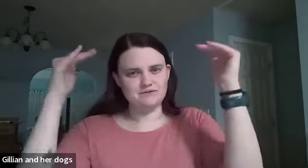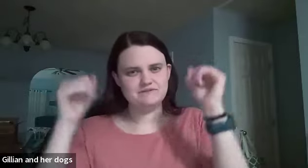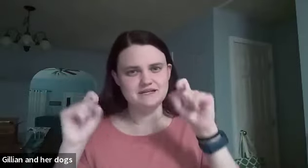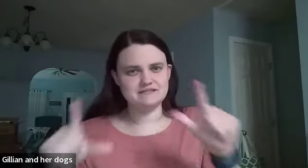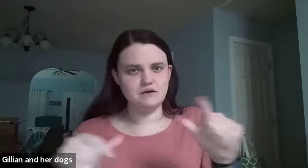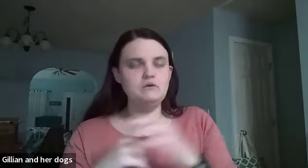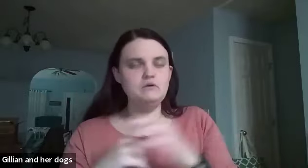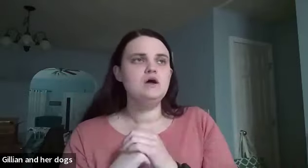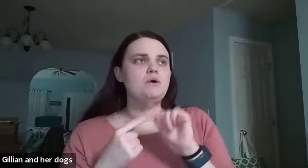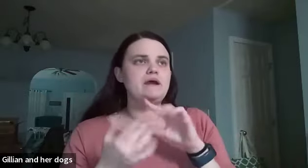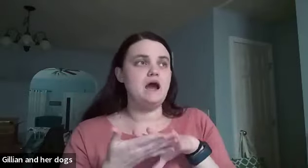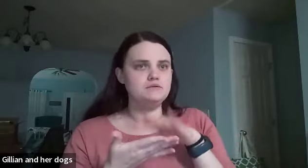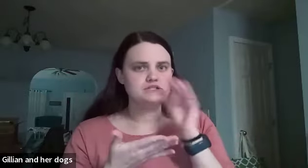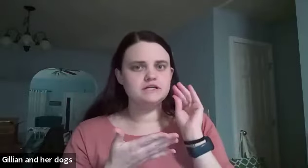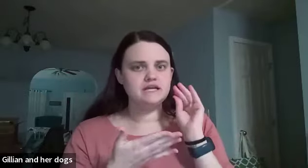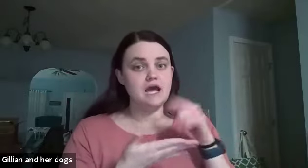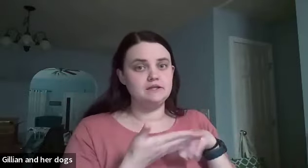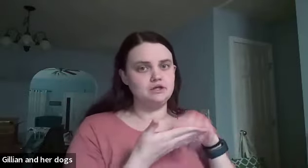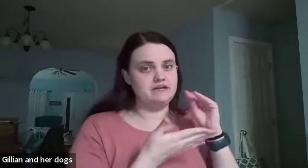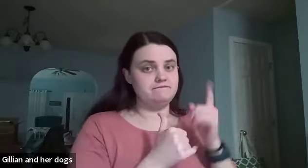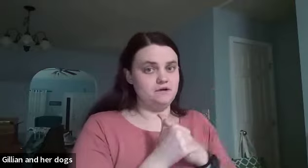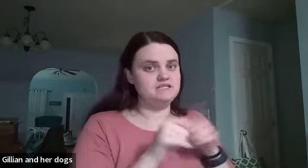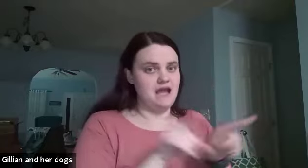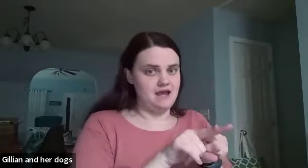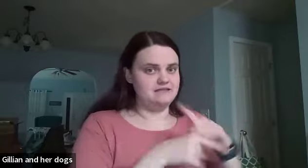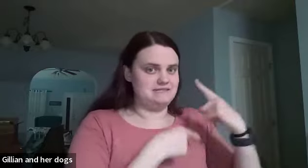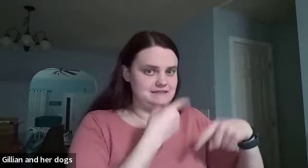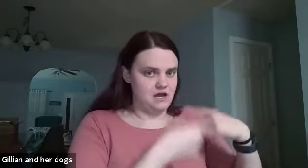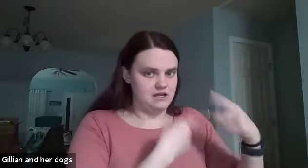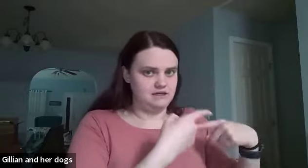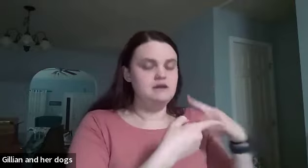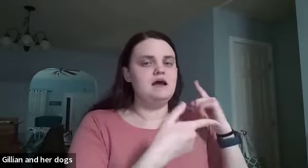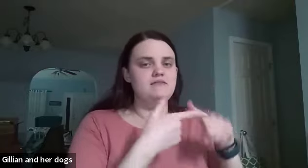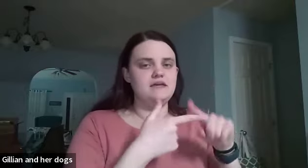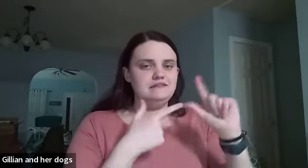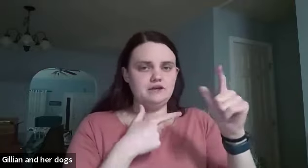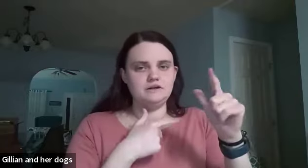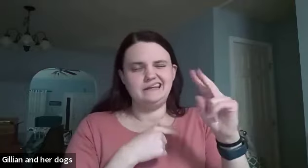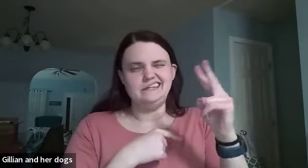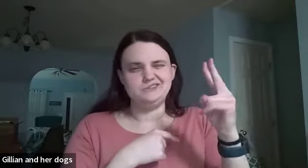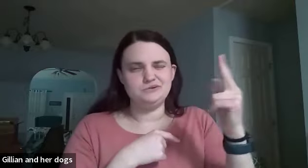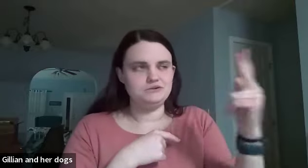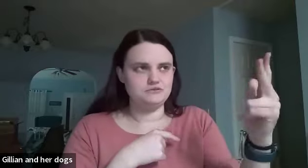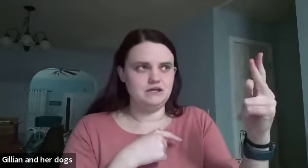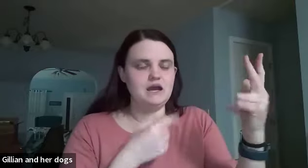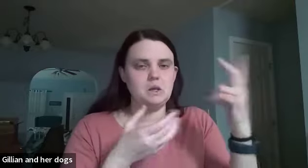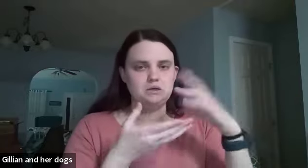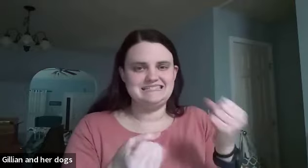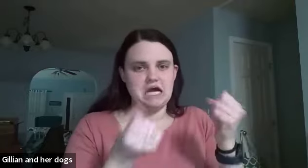levels of ASL. But when I was learning it, I learned it first as sign. And then later in like year 2 or 3, I learned